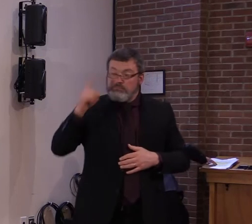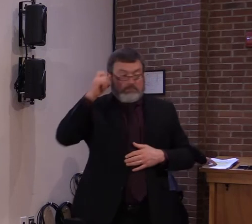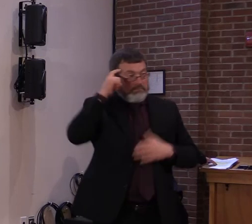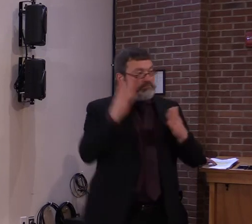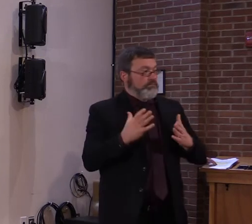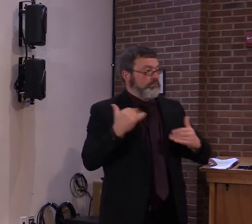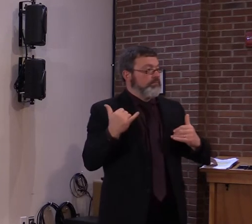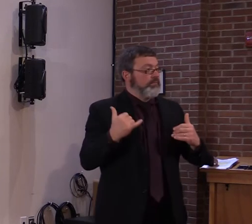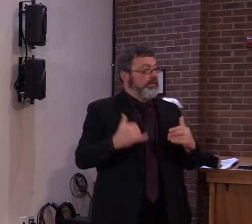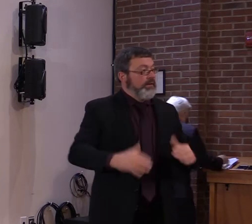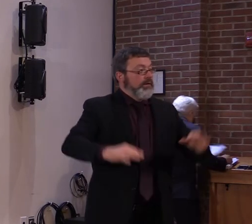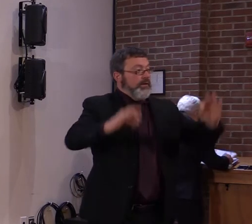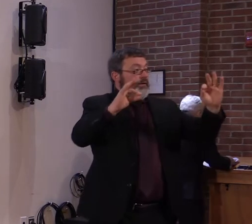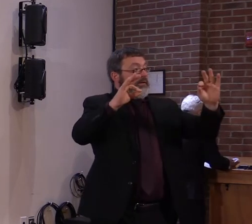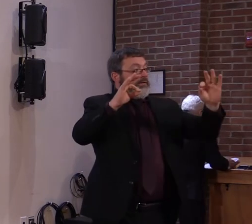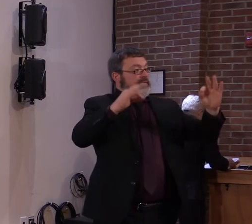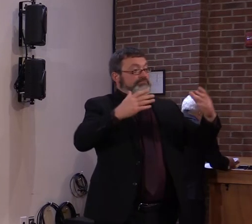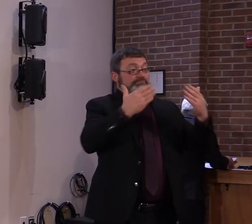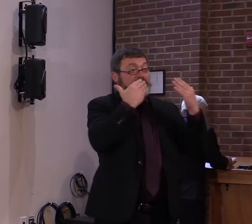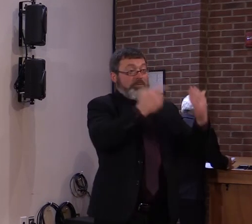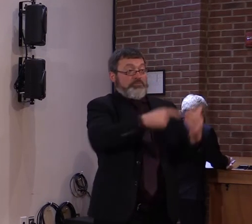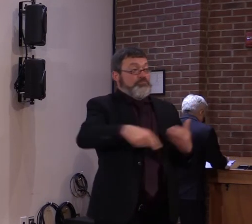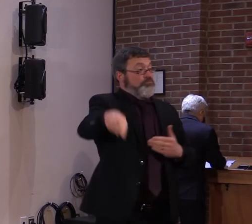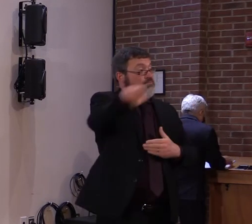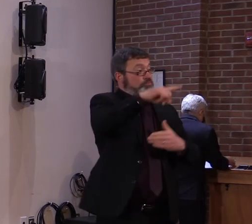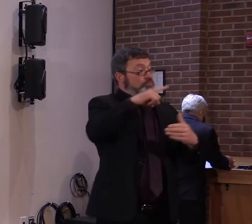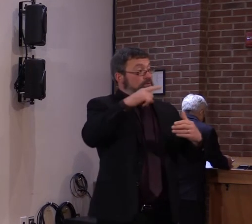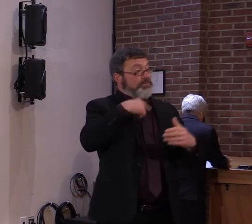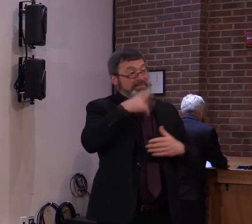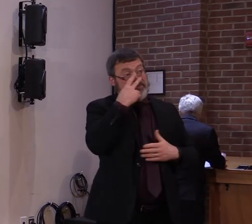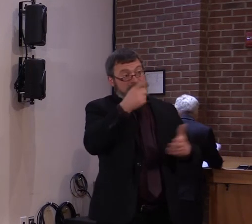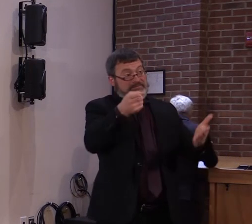All right, thank you very much. We'll see you on Tuesday.